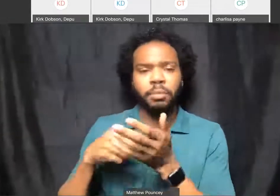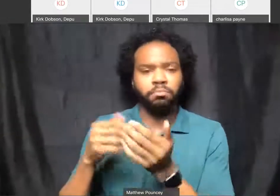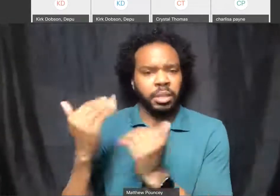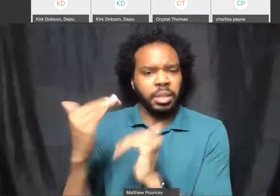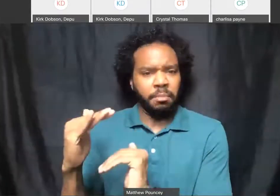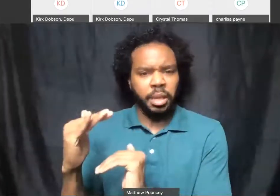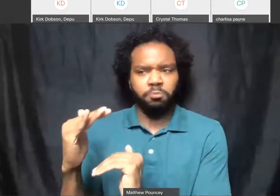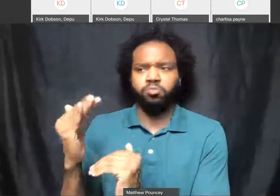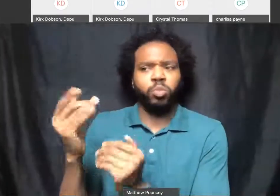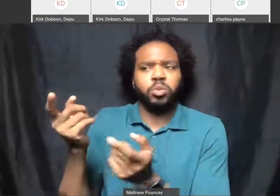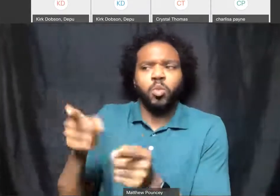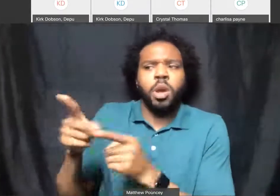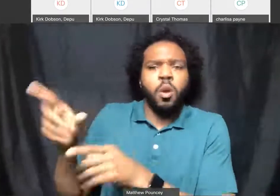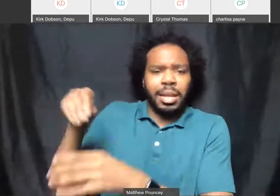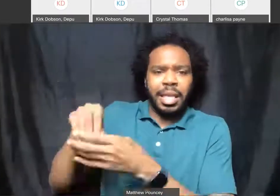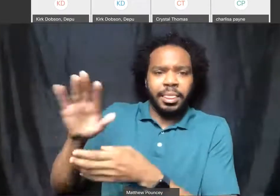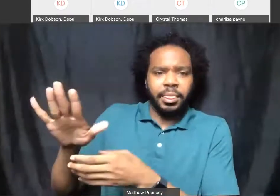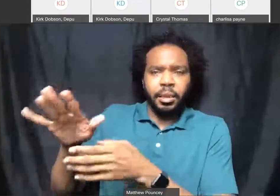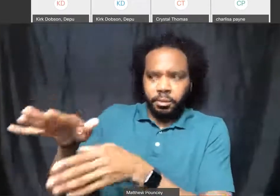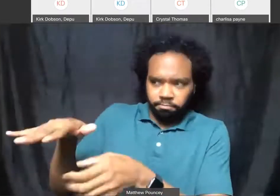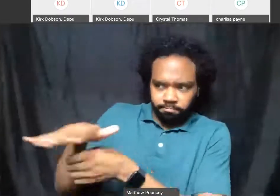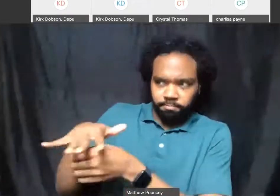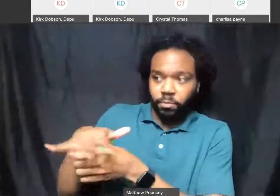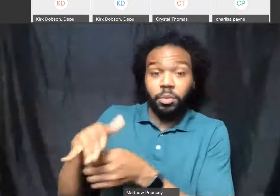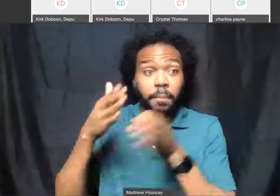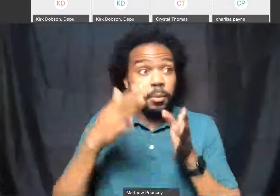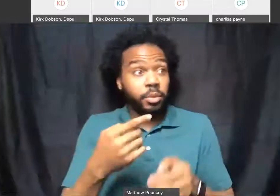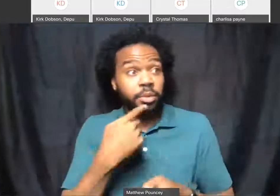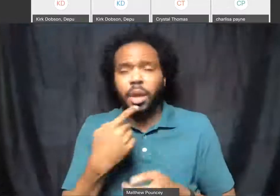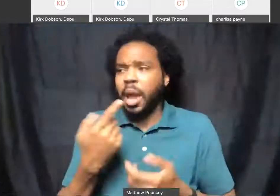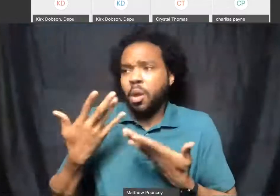have to be screened. And if someone says, I don't want to be screened, it means they don't come in.